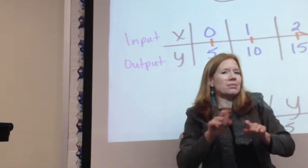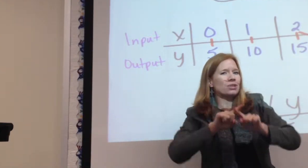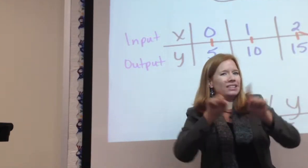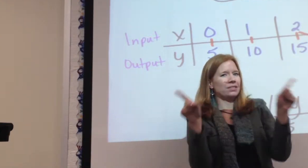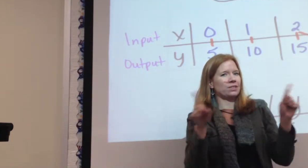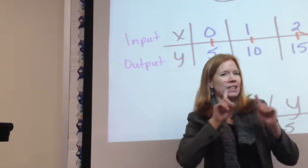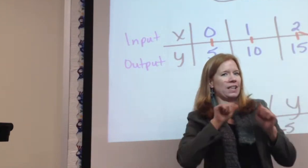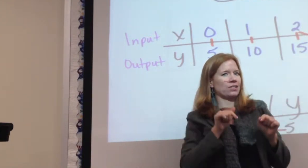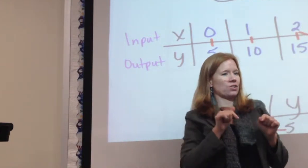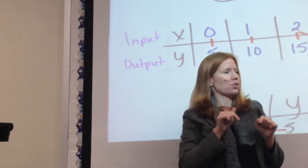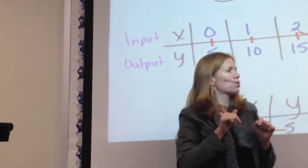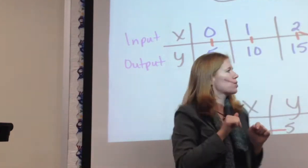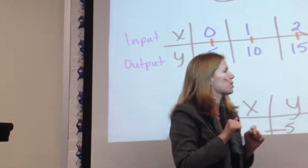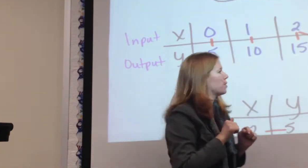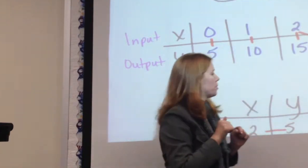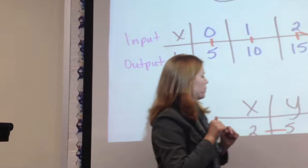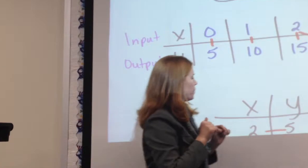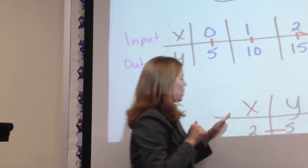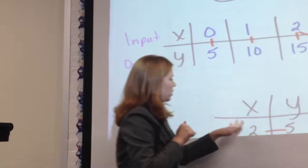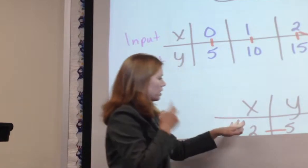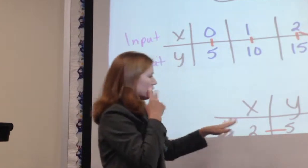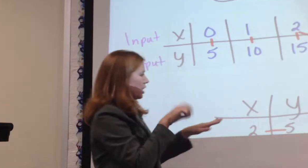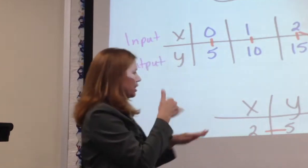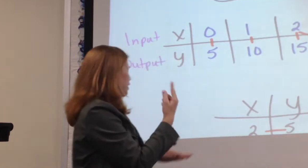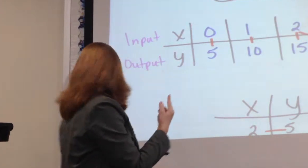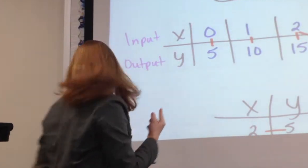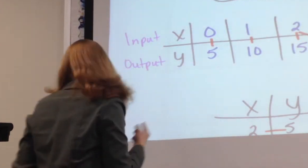possible different answers. Let's look at another one.